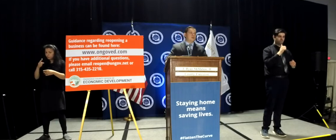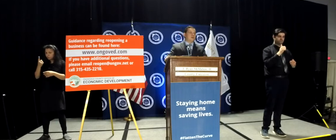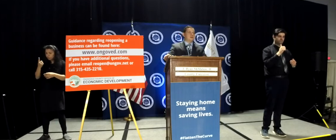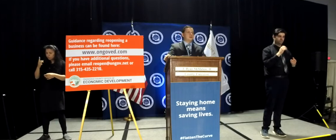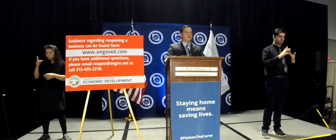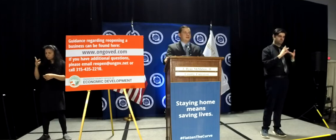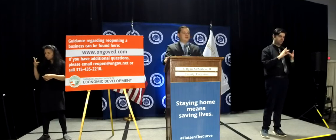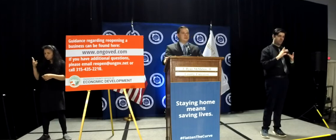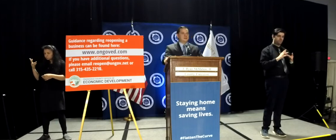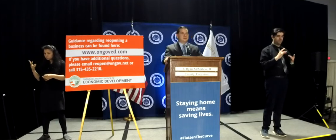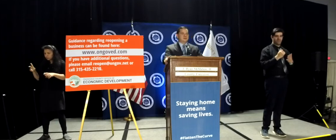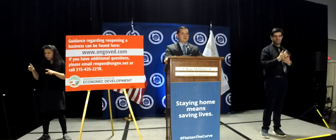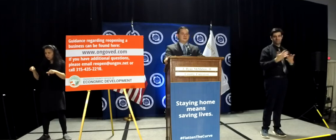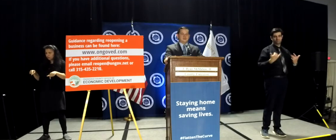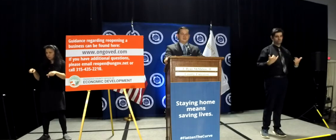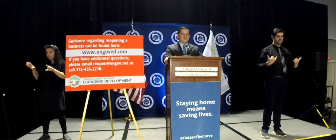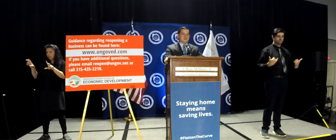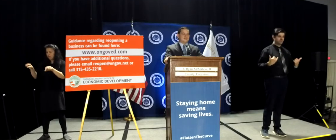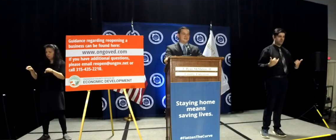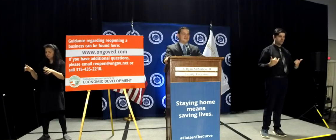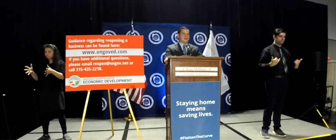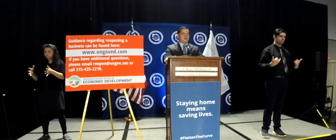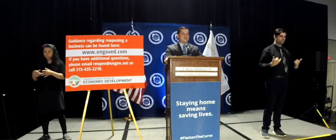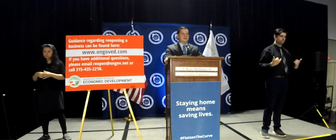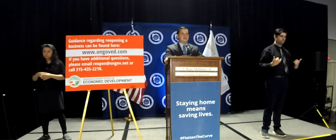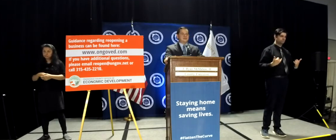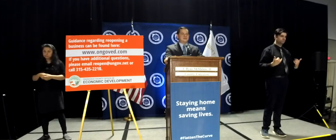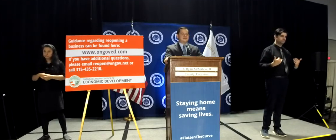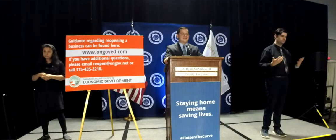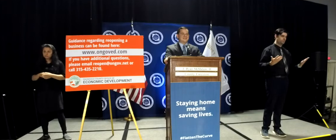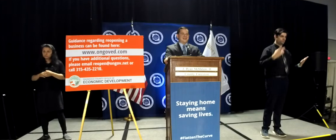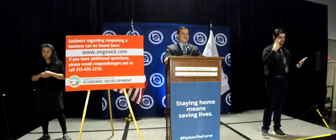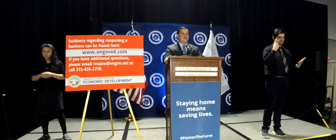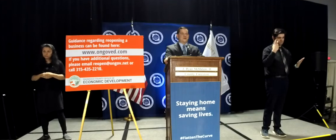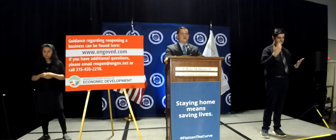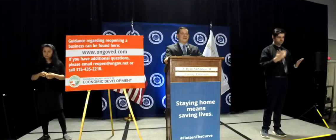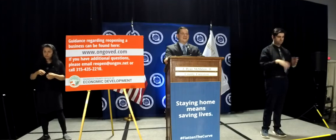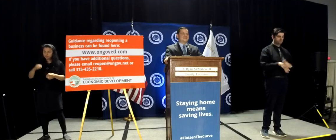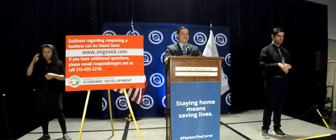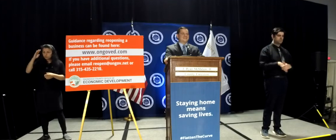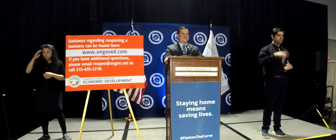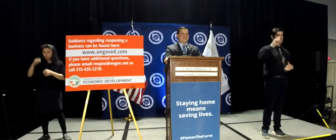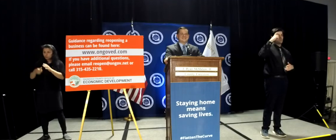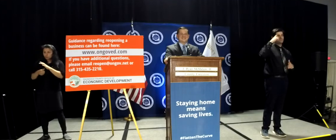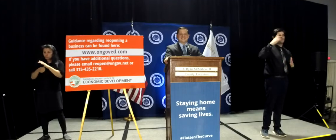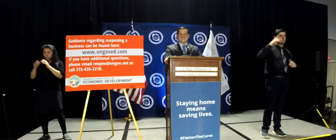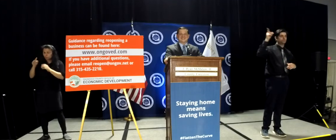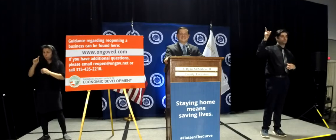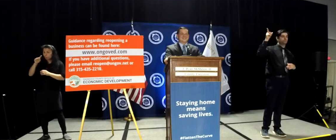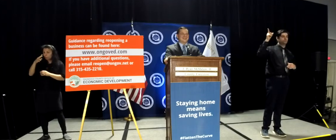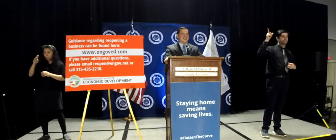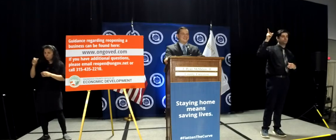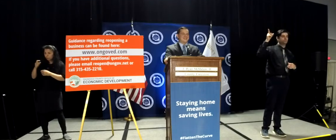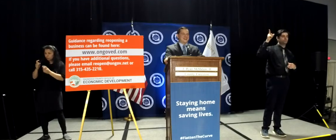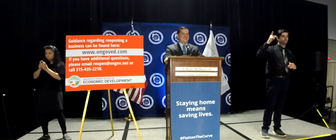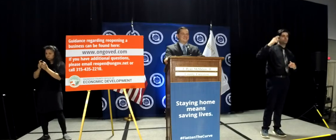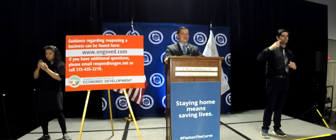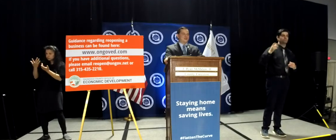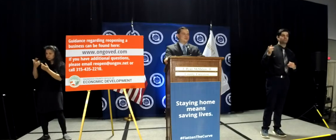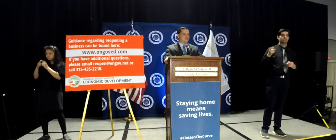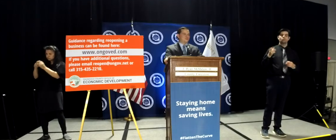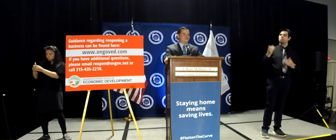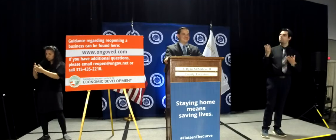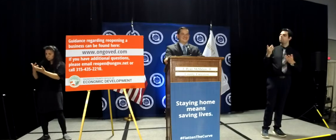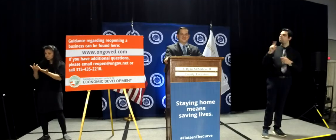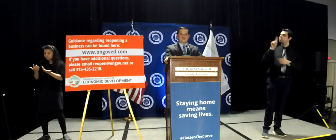What would be the first thing you would say or question you would ask him? I don't know. I just I'd like to